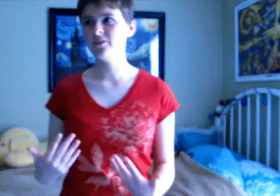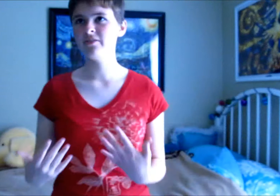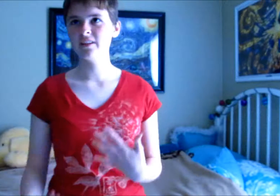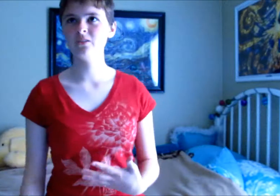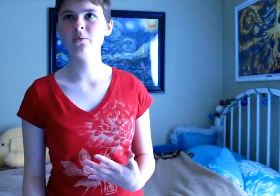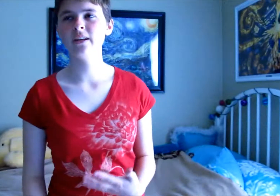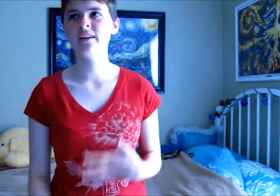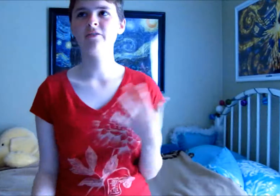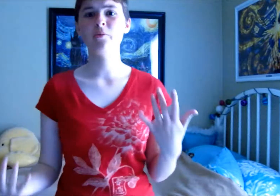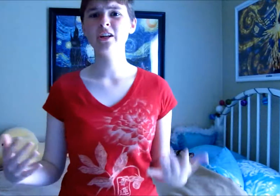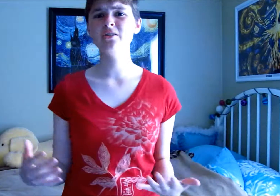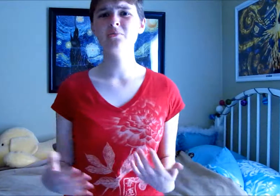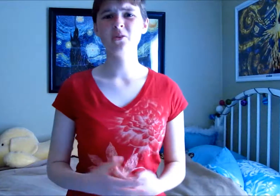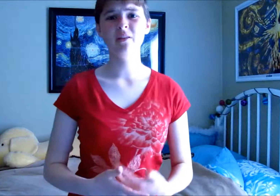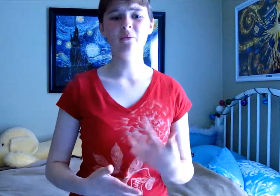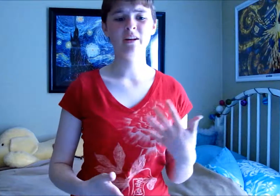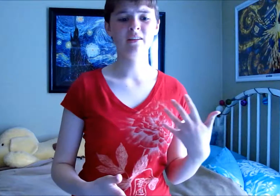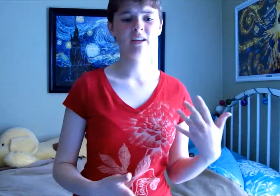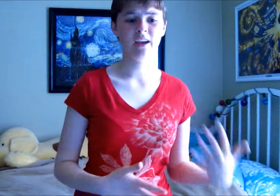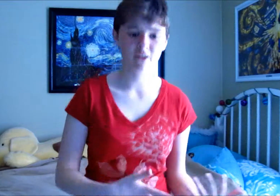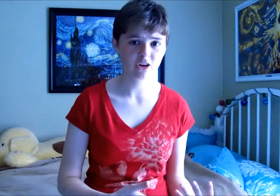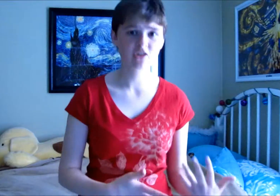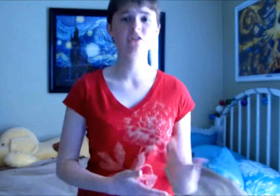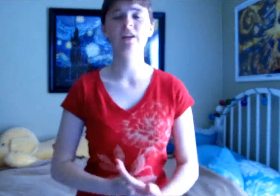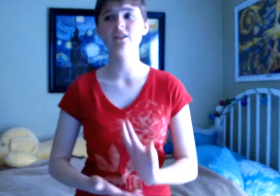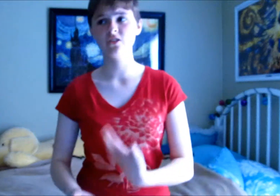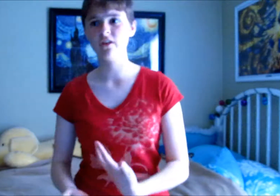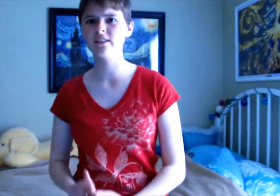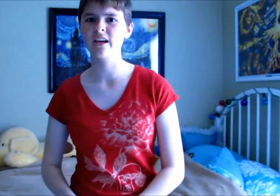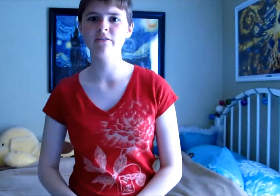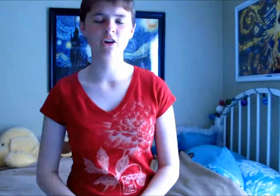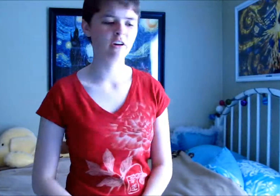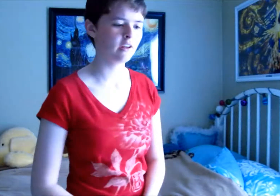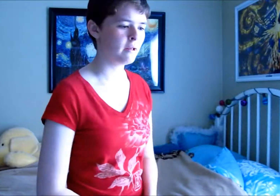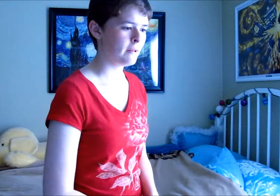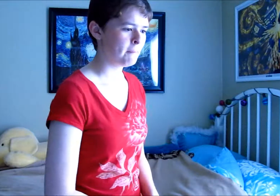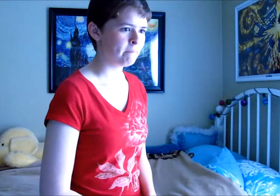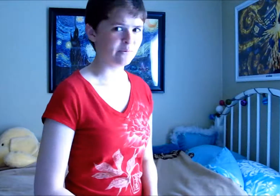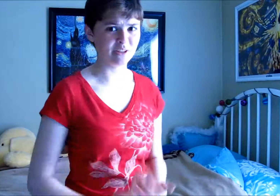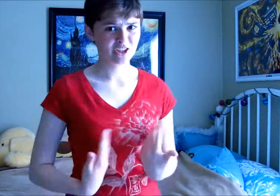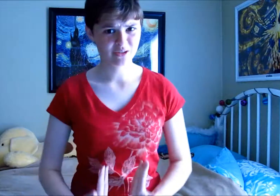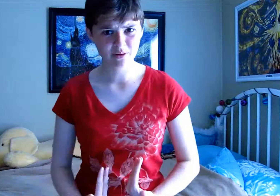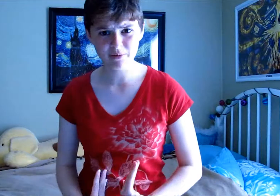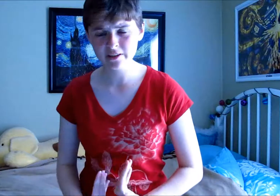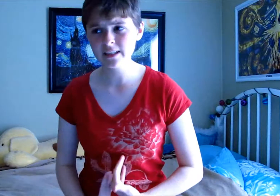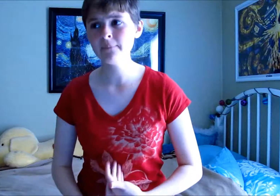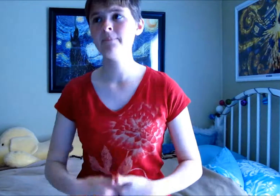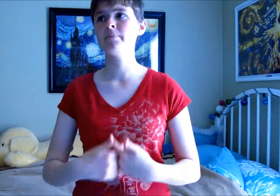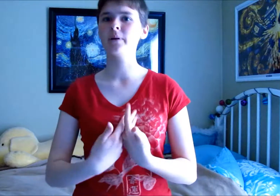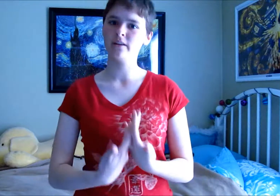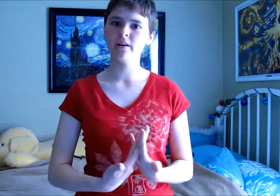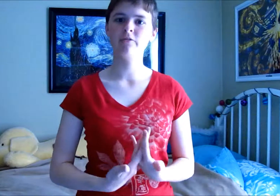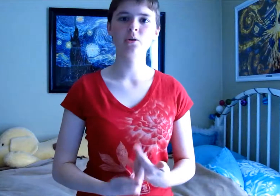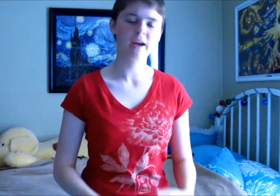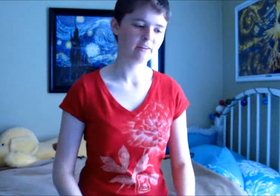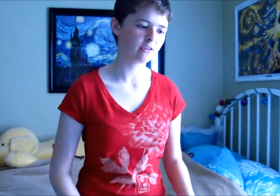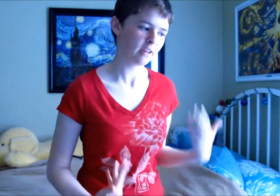for this one, if you want to do more than one character in a song, it's kind of hard with just one person, but if you have to, like